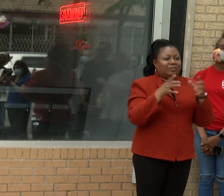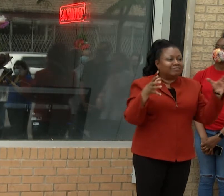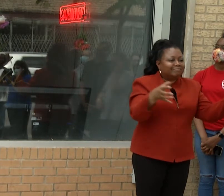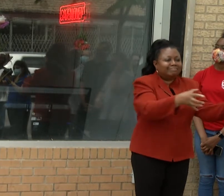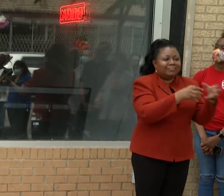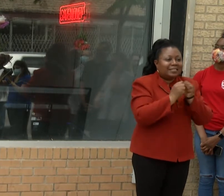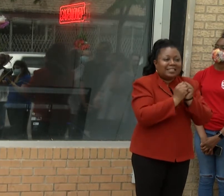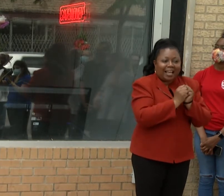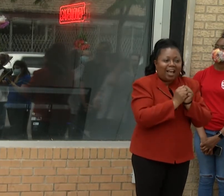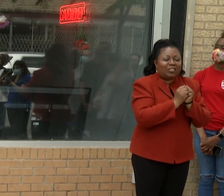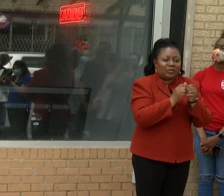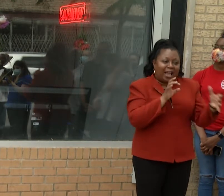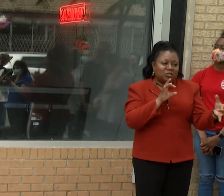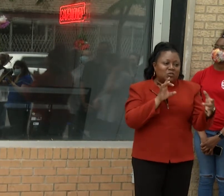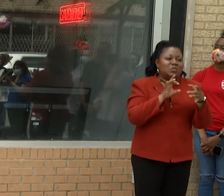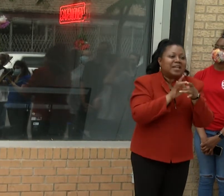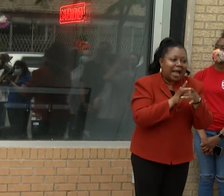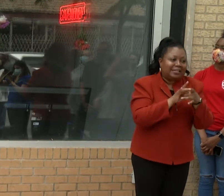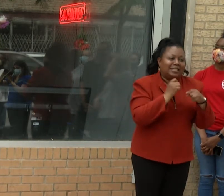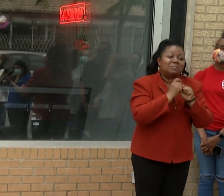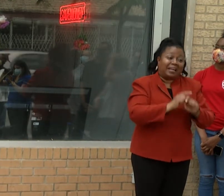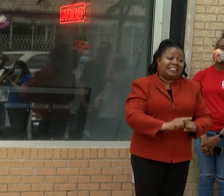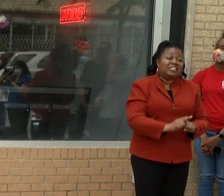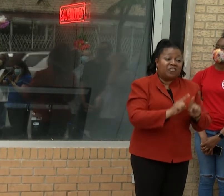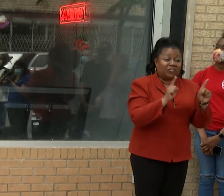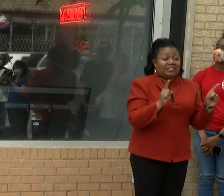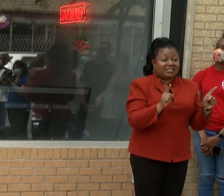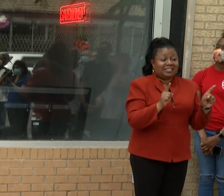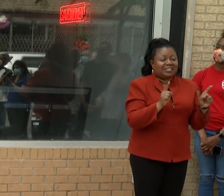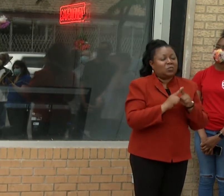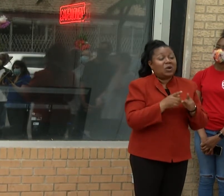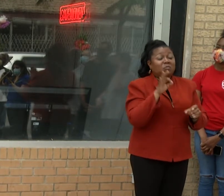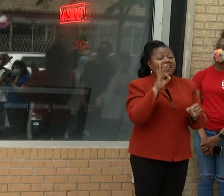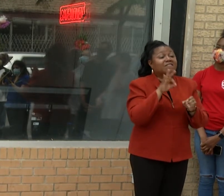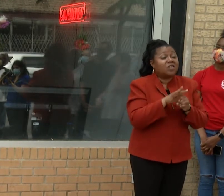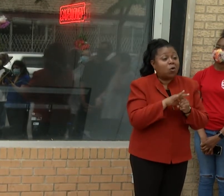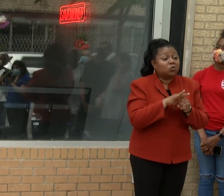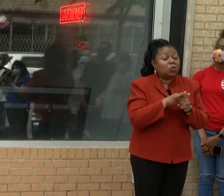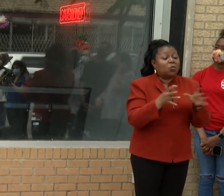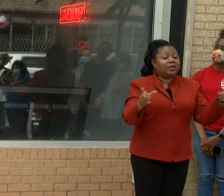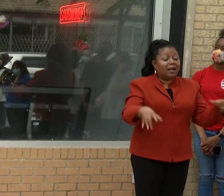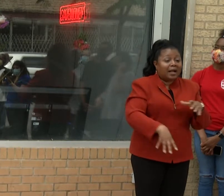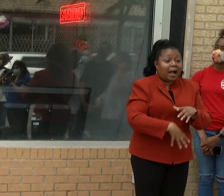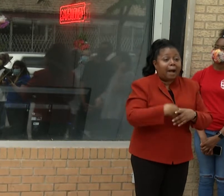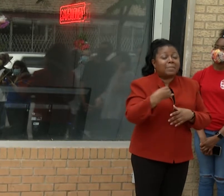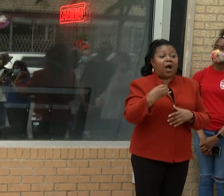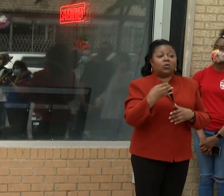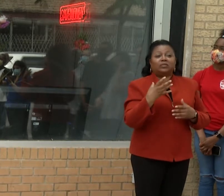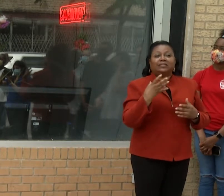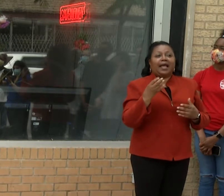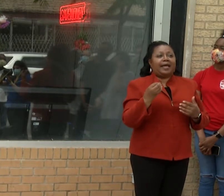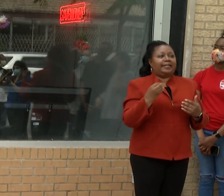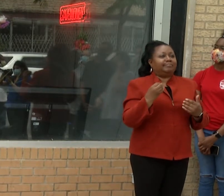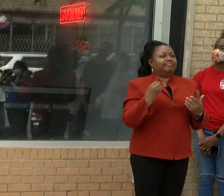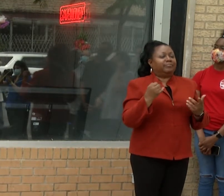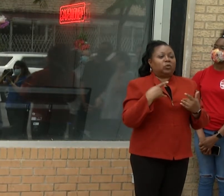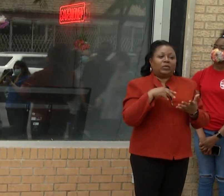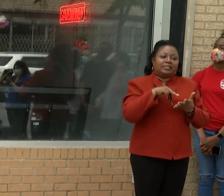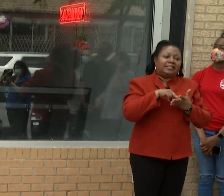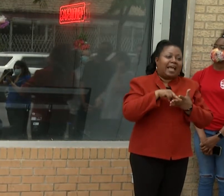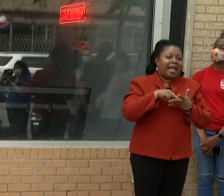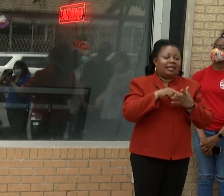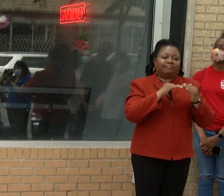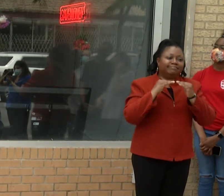together and unite to make a difference when we vote, when we come out and we just stand